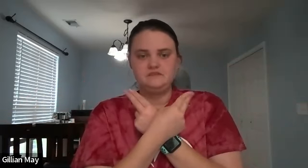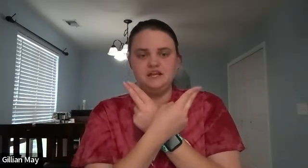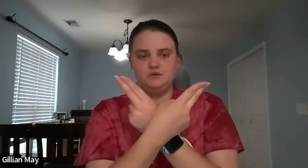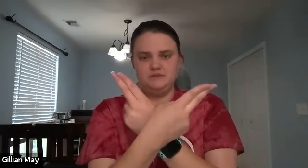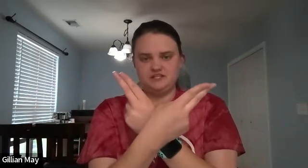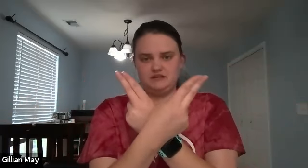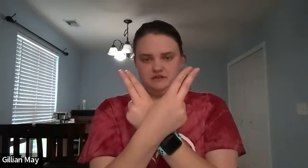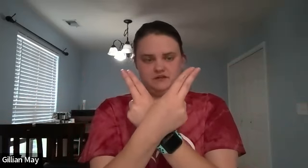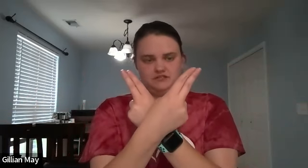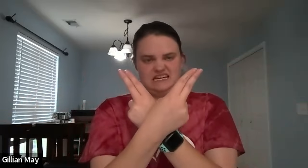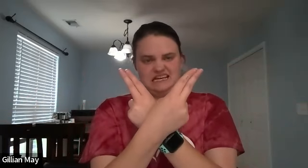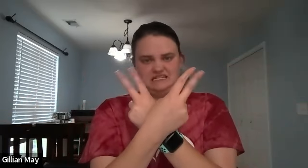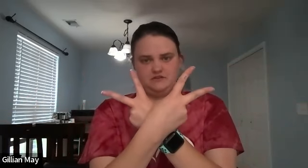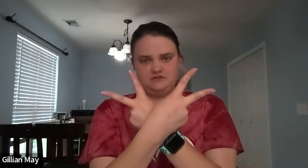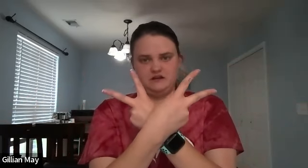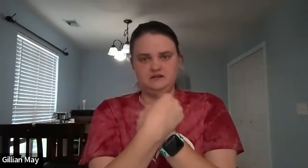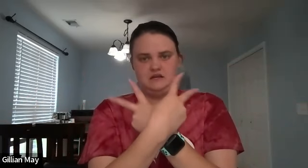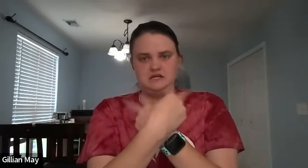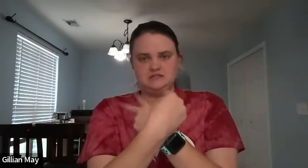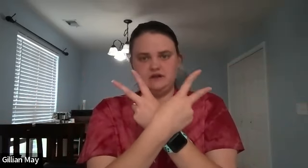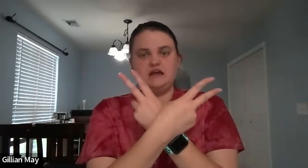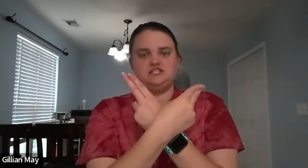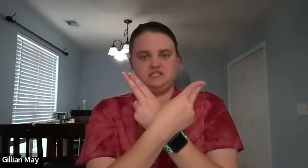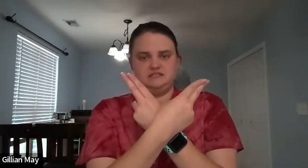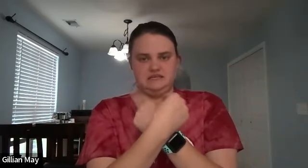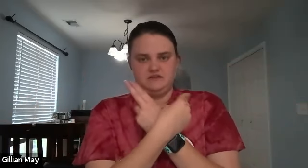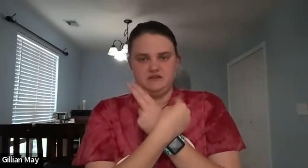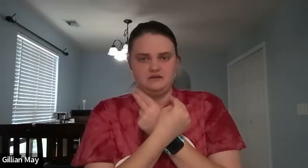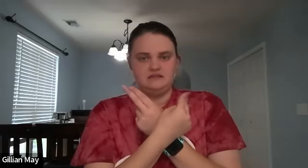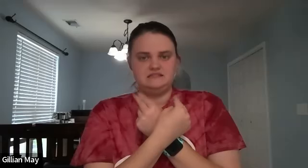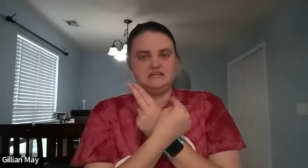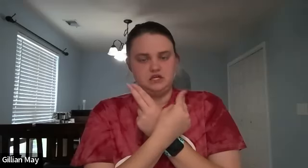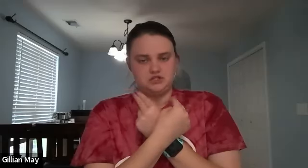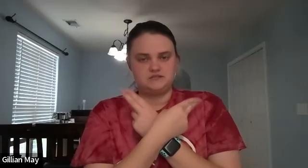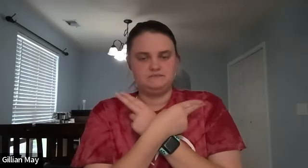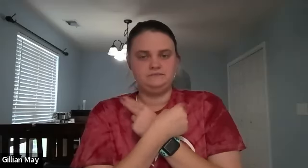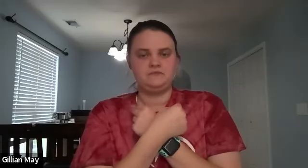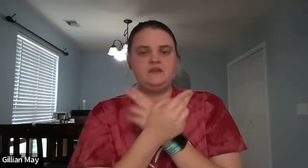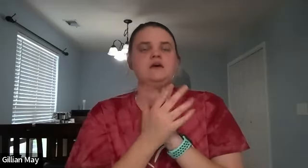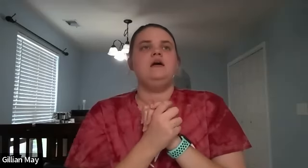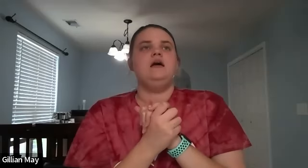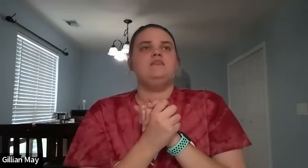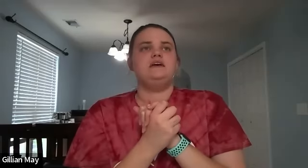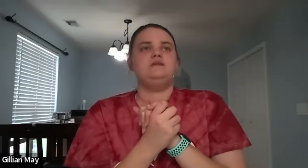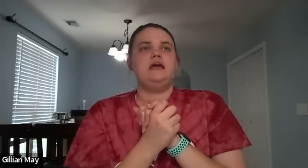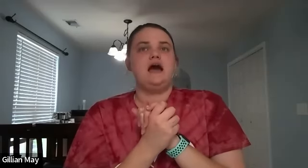And you want to make sure like your fingers stay together. They're not spread out. It's just together. Yeah, it's the ears. Then we